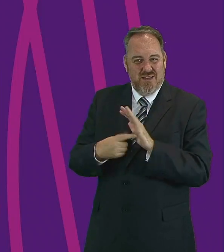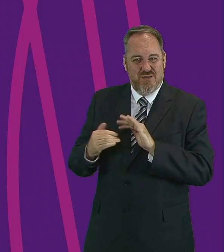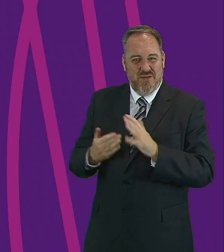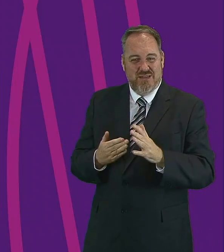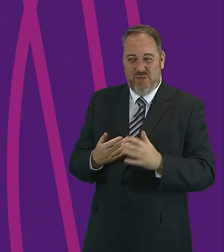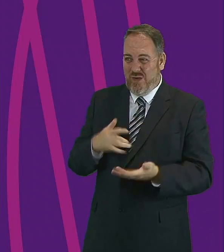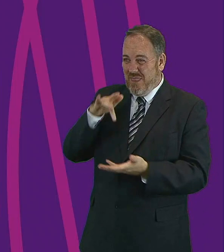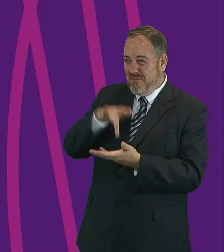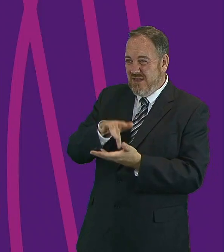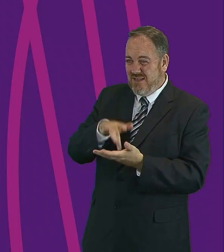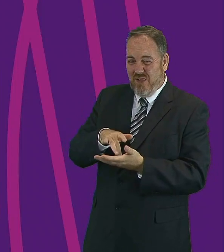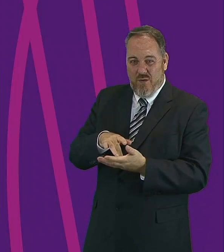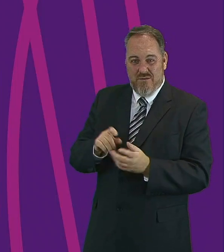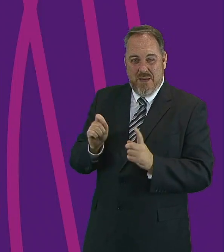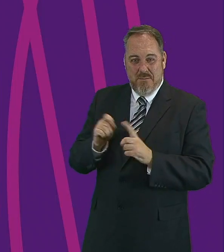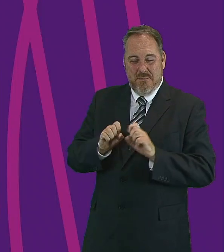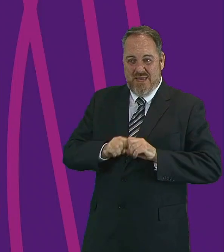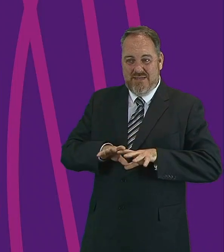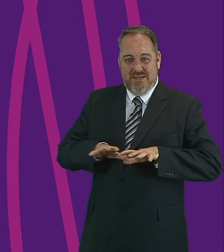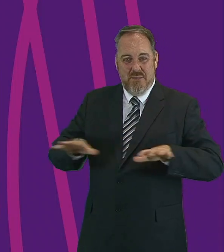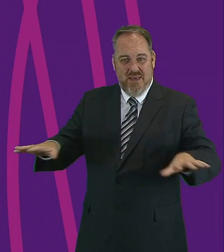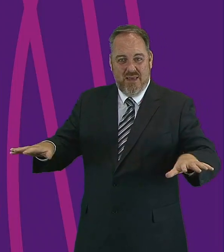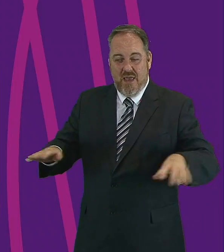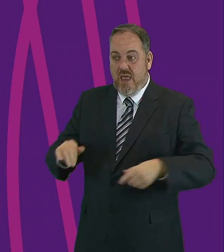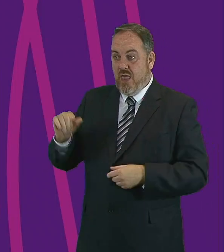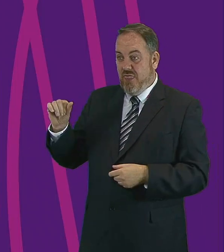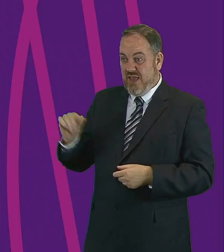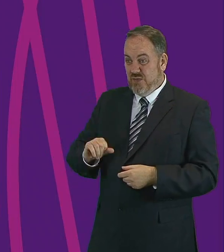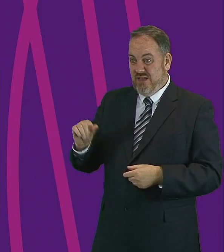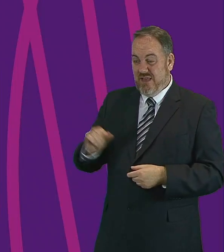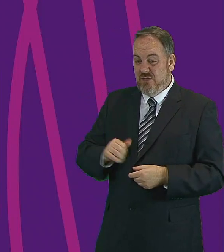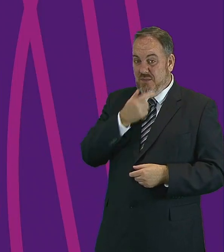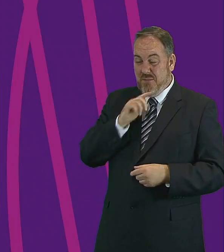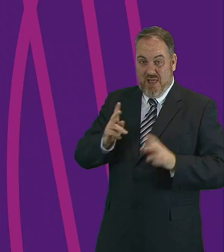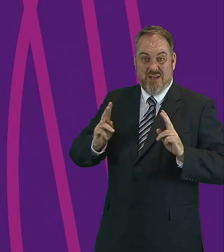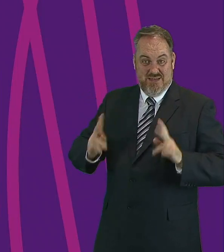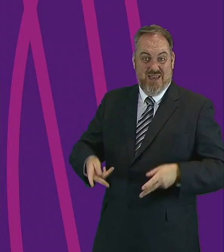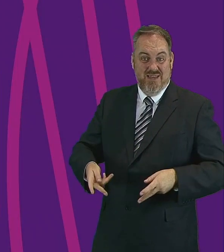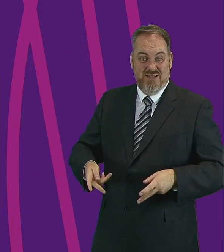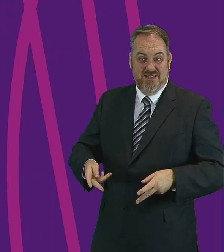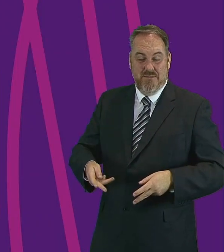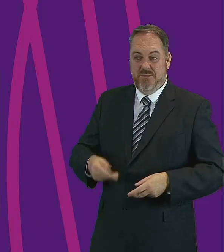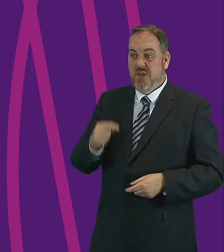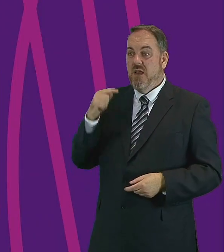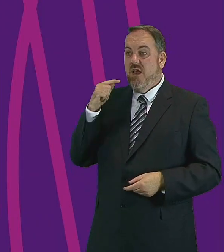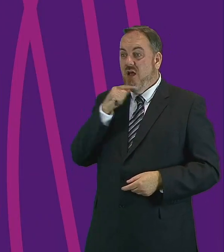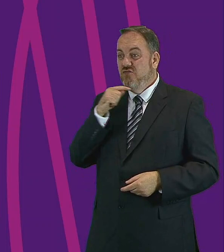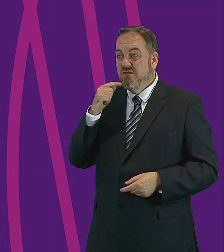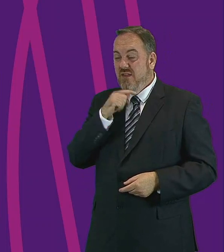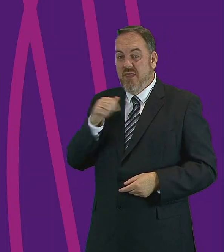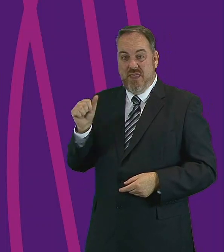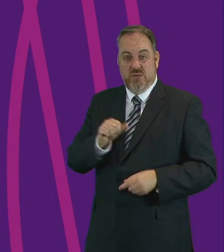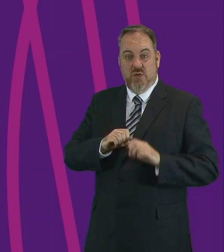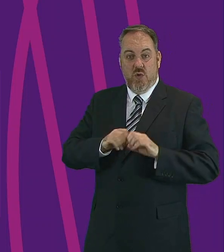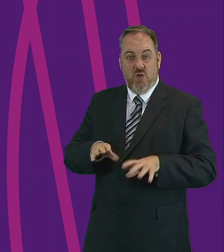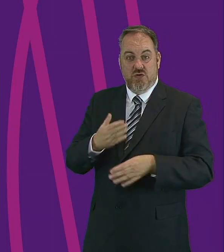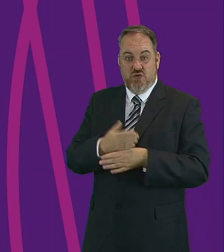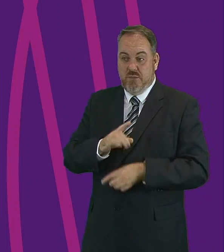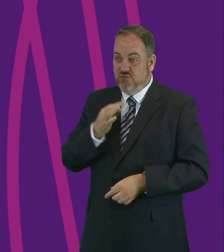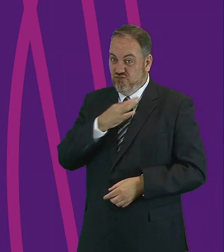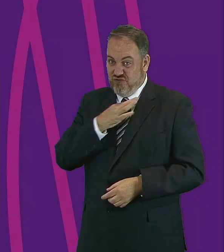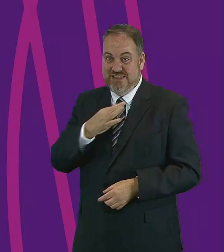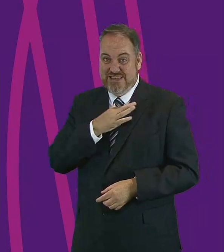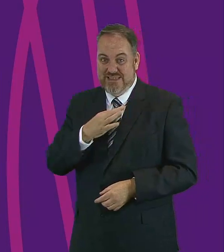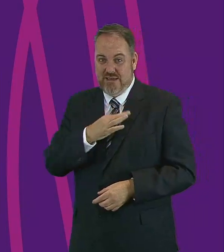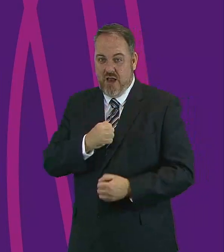pandemic. Thousands of our citizens have lost their lives. Hundreds of thousands of them risk losing their jobs. Our